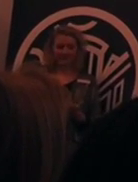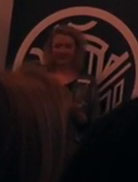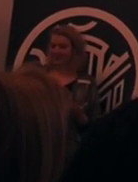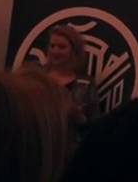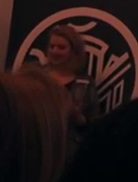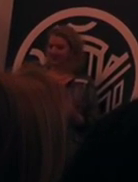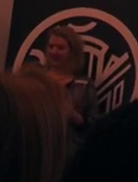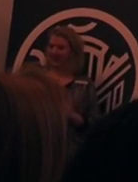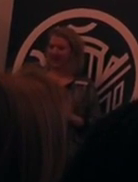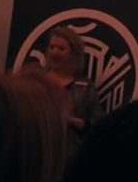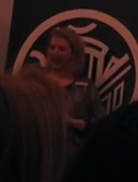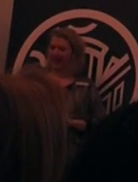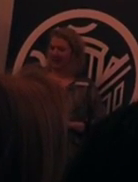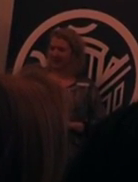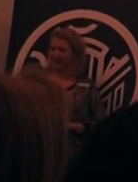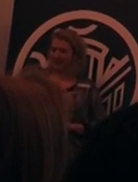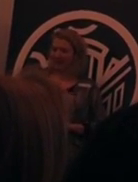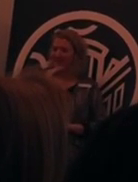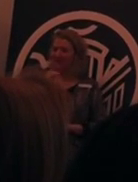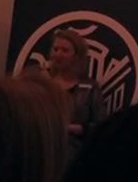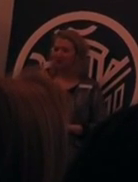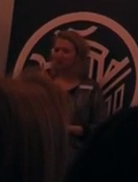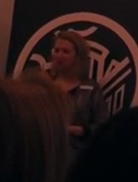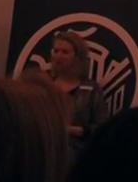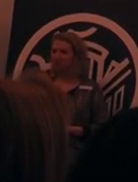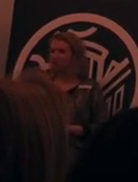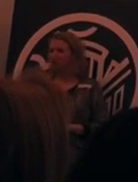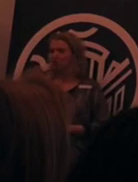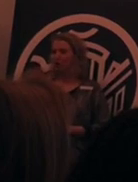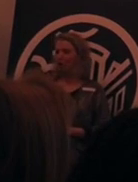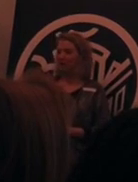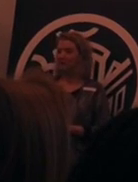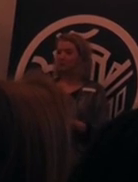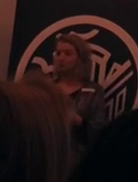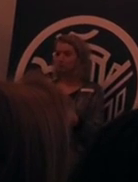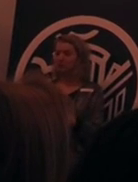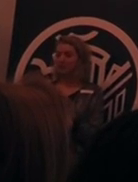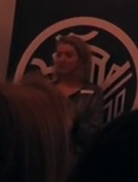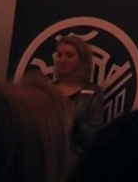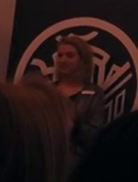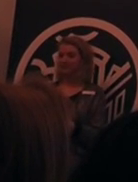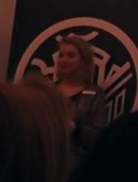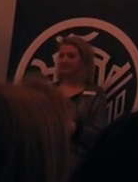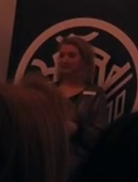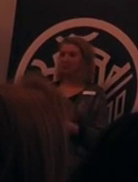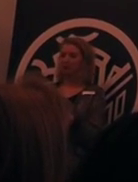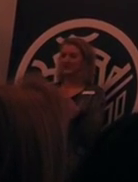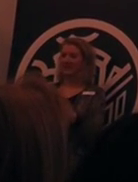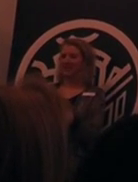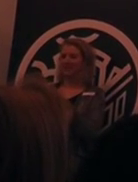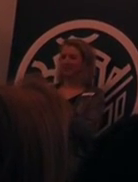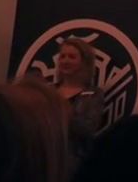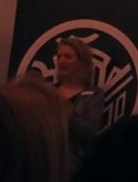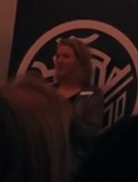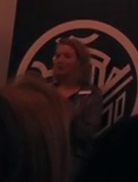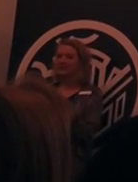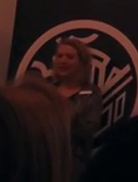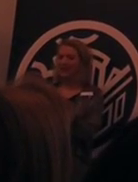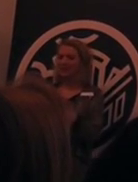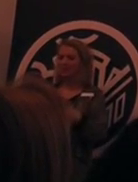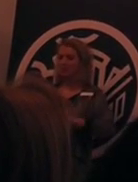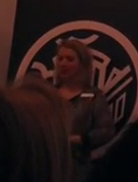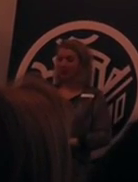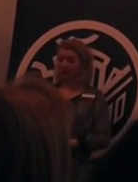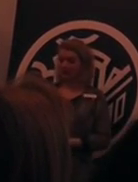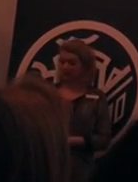were in Greece, this is the Golden Dawn group who was protesting Pride. I mean, this is not, you know, people who are in